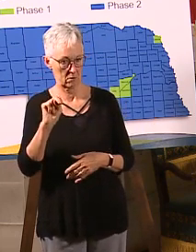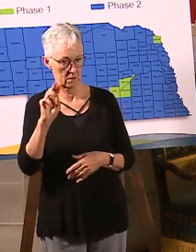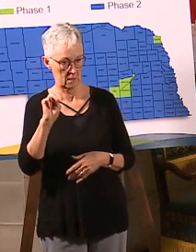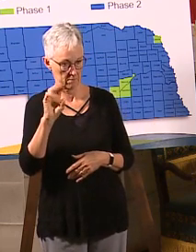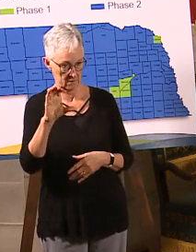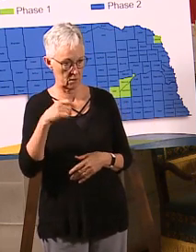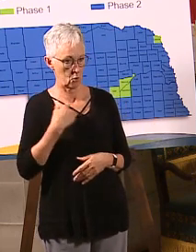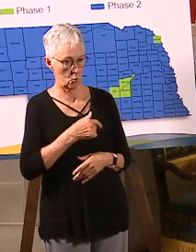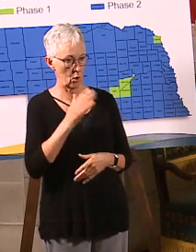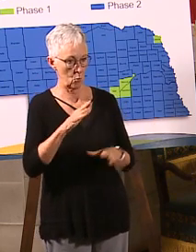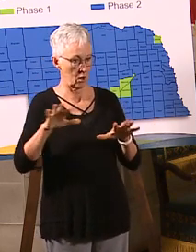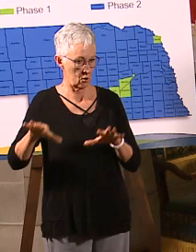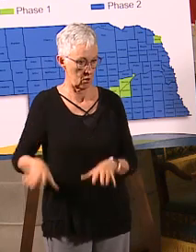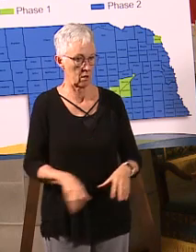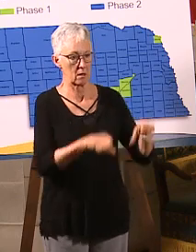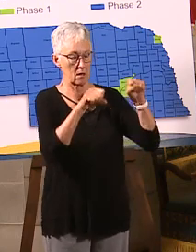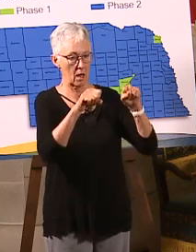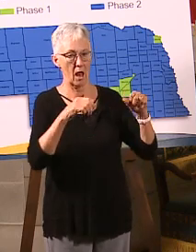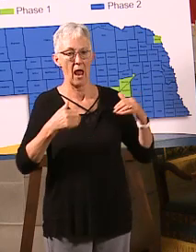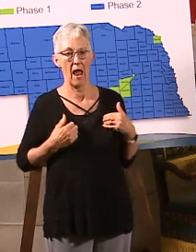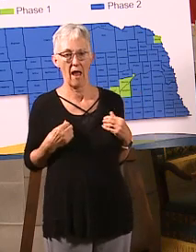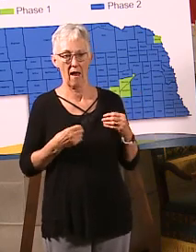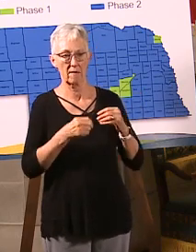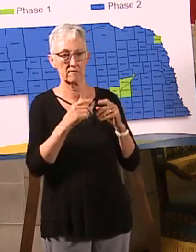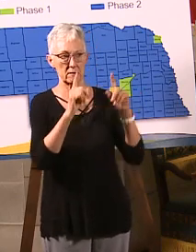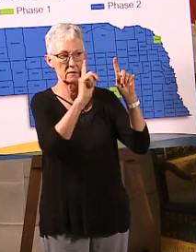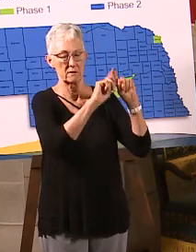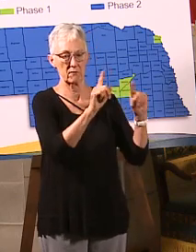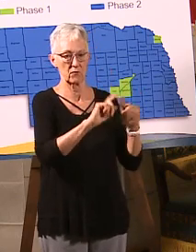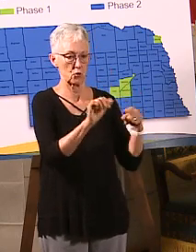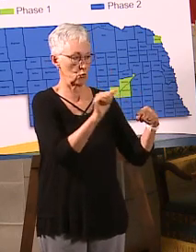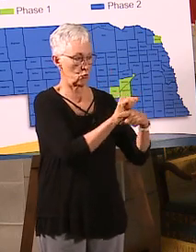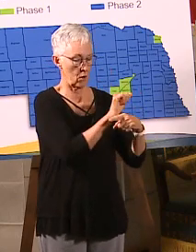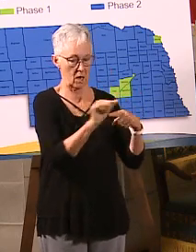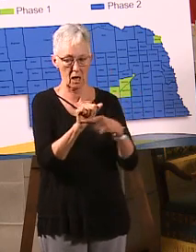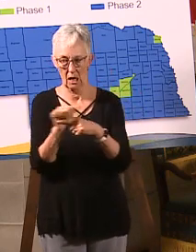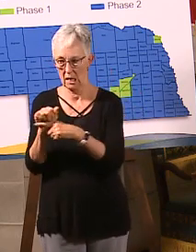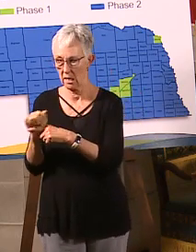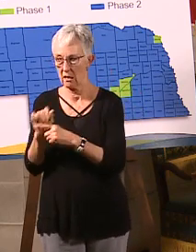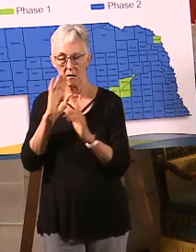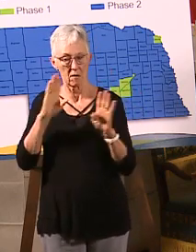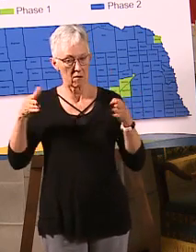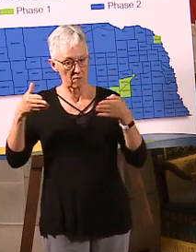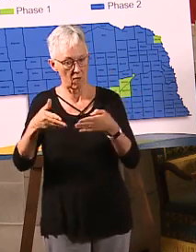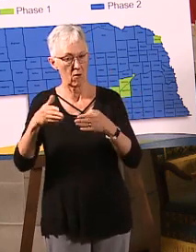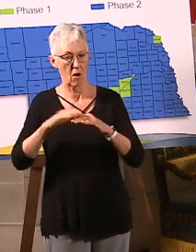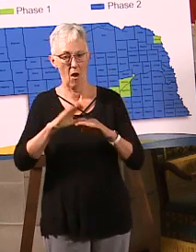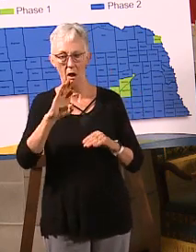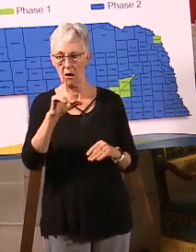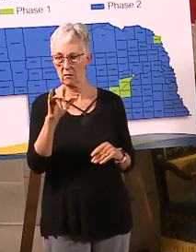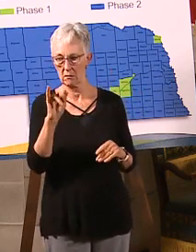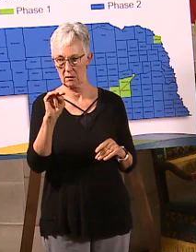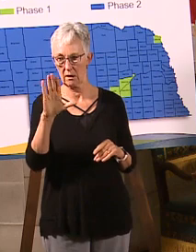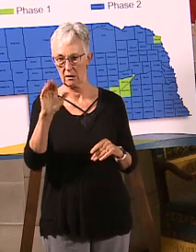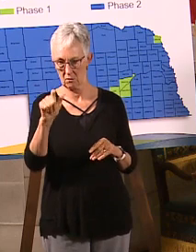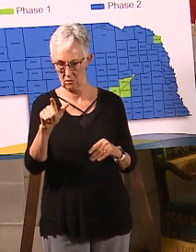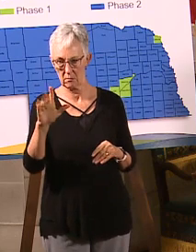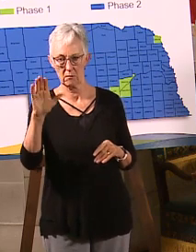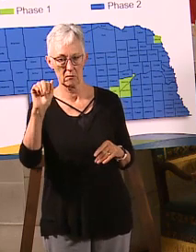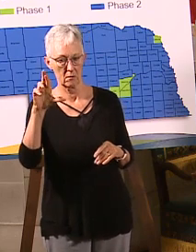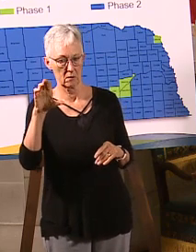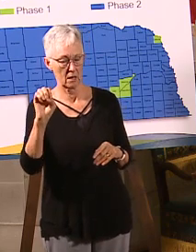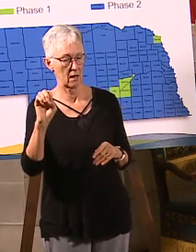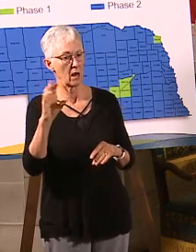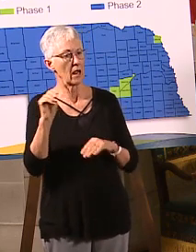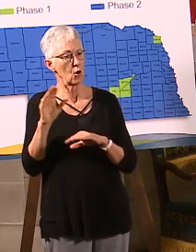hosting a series of webinars that really focus on clinical care and focus on a lot of topics that are not